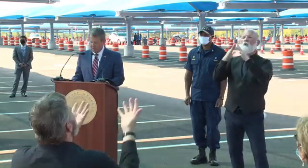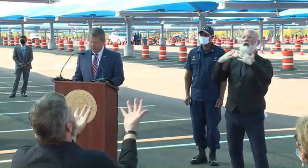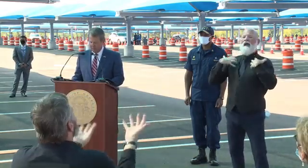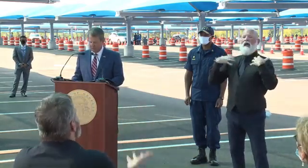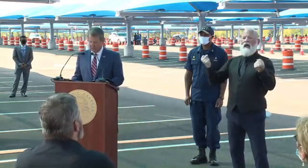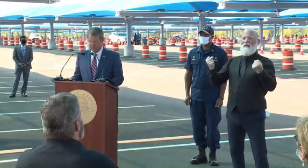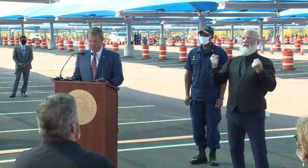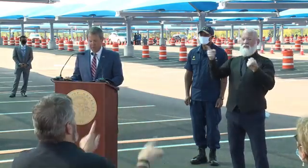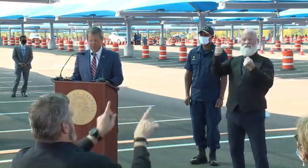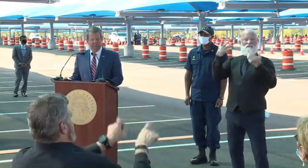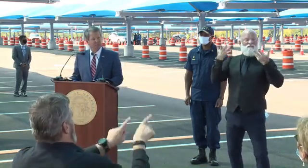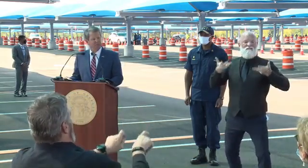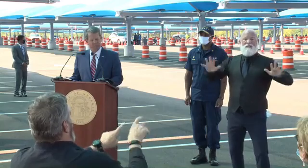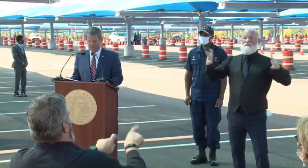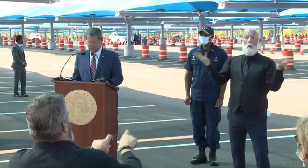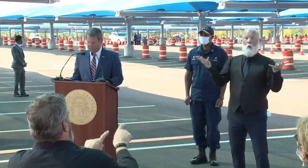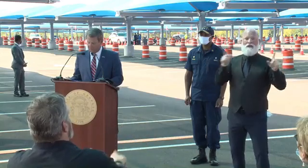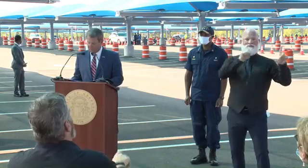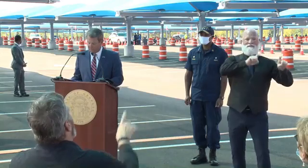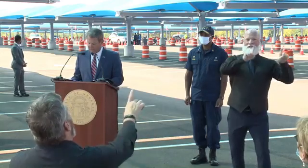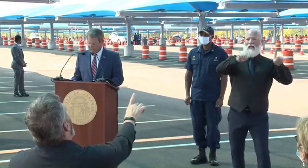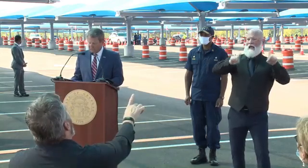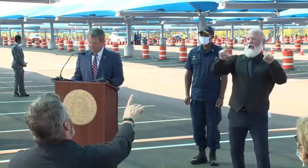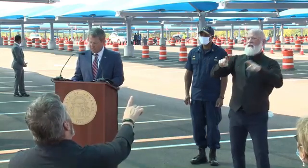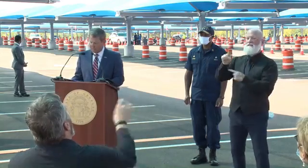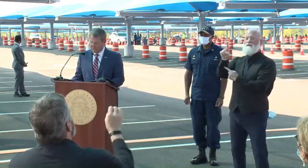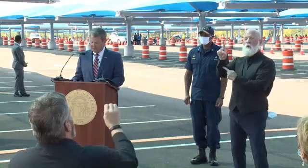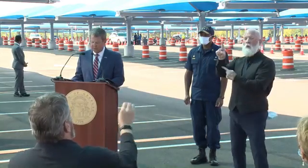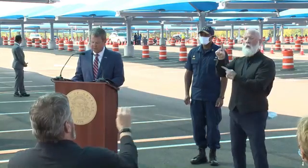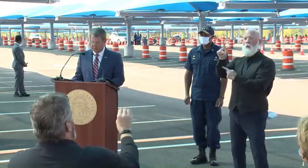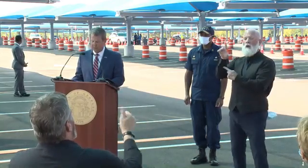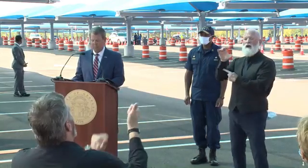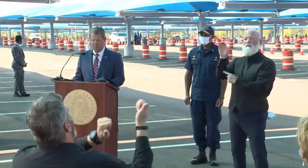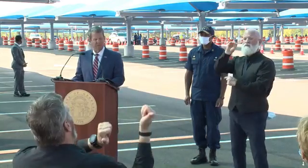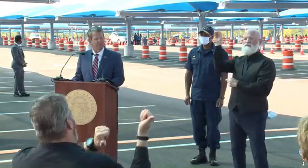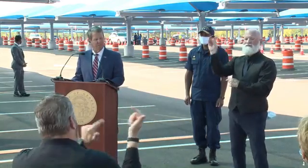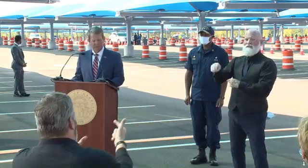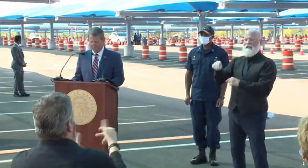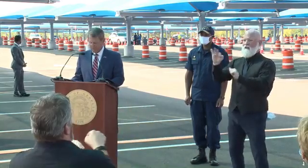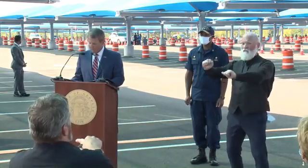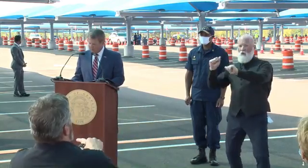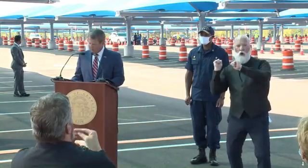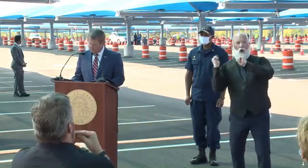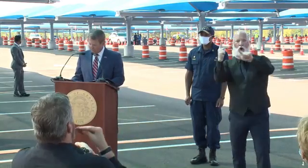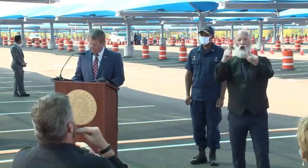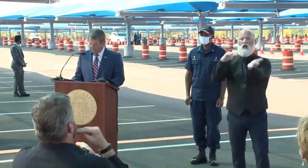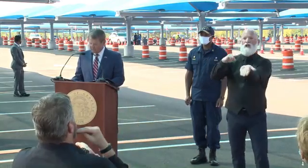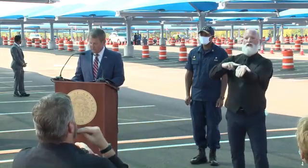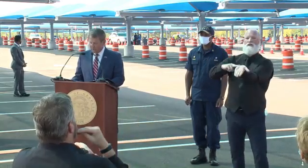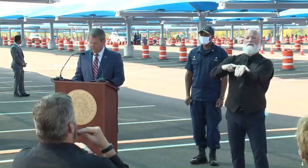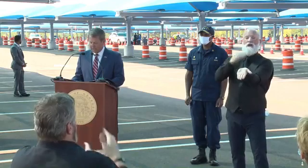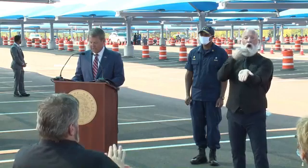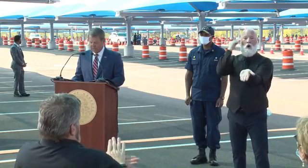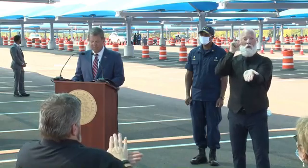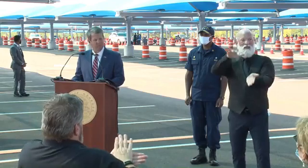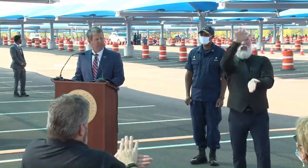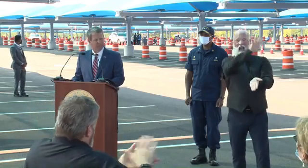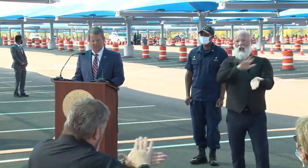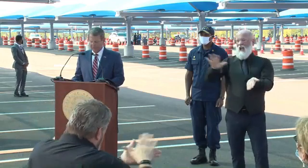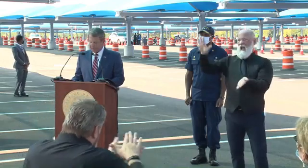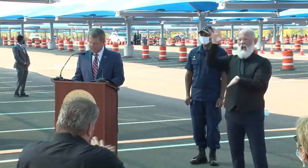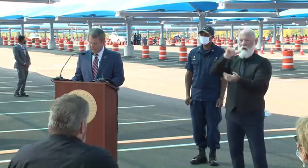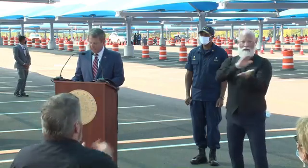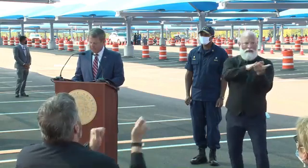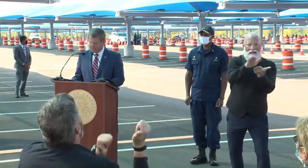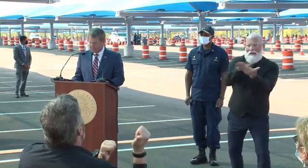100% of our skilled nursing facilities for compliance with infection control measures. And we've led the way on